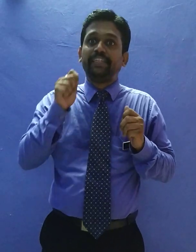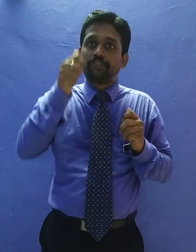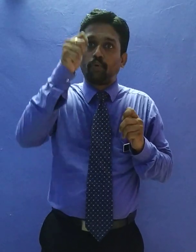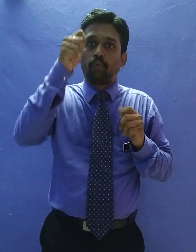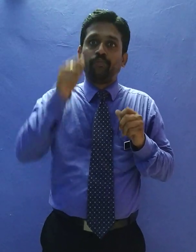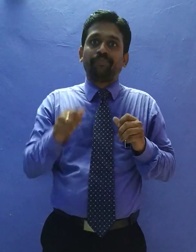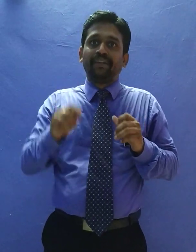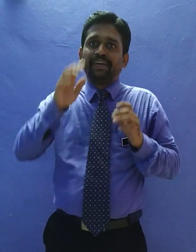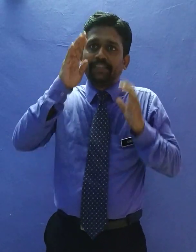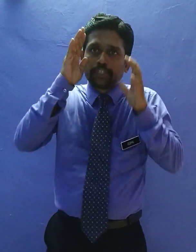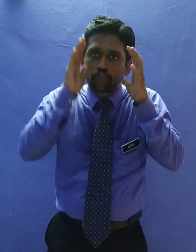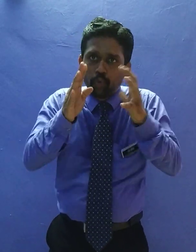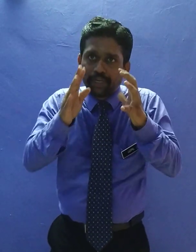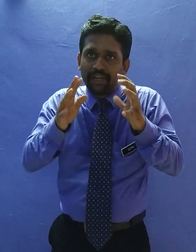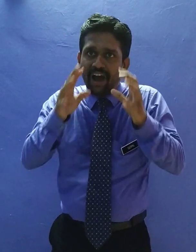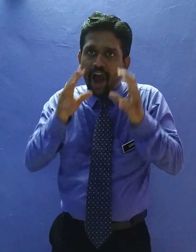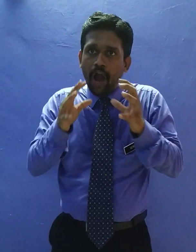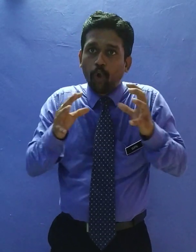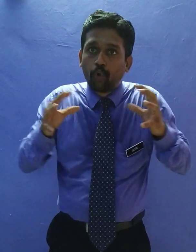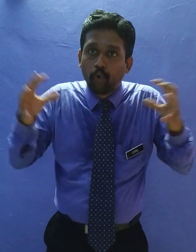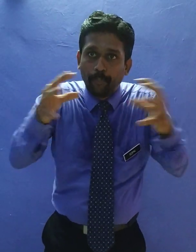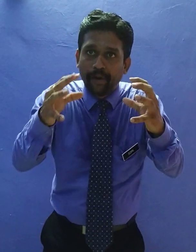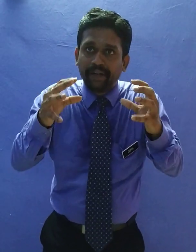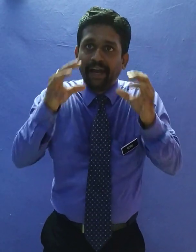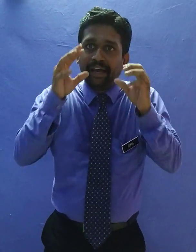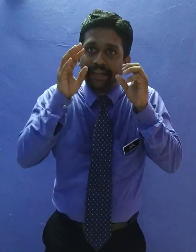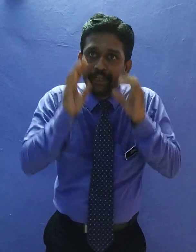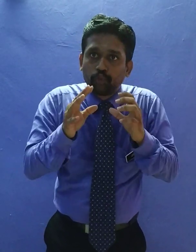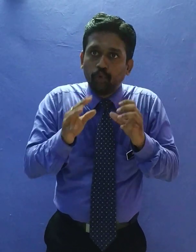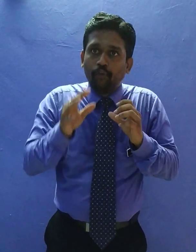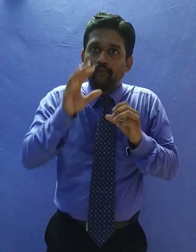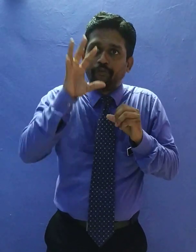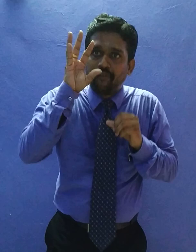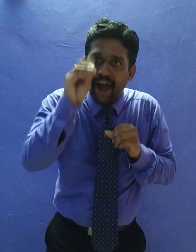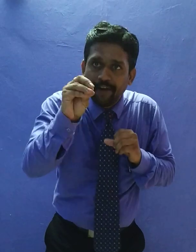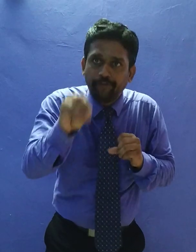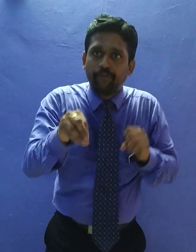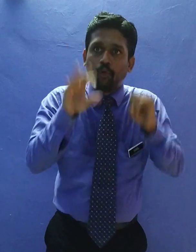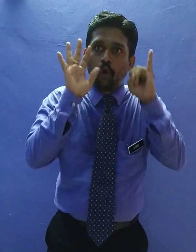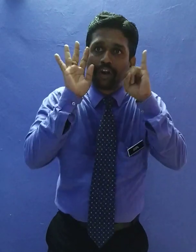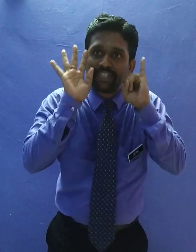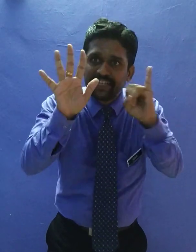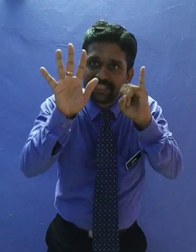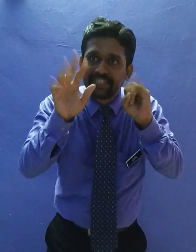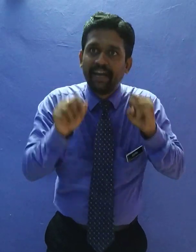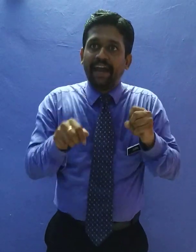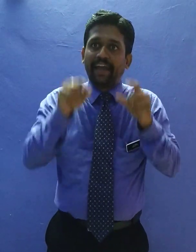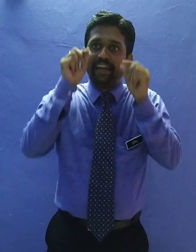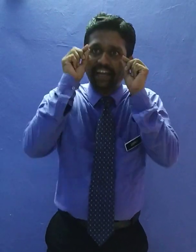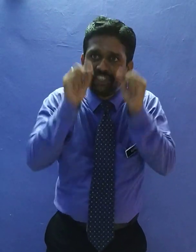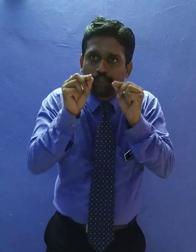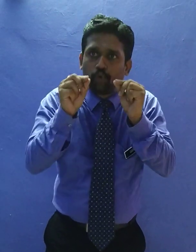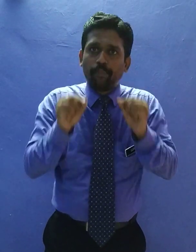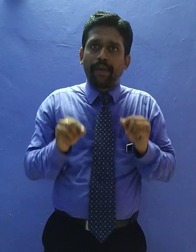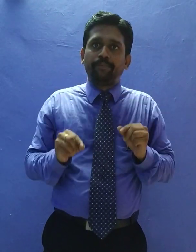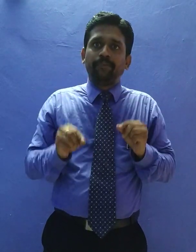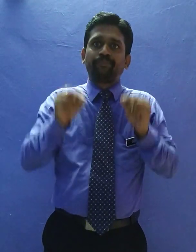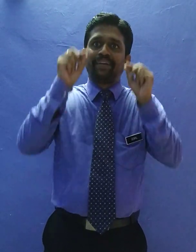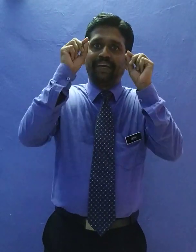jigsaw. The students are grouped into 5 or 6 and each group member